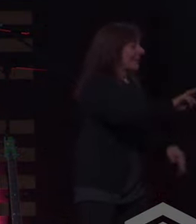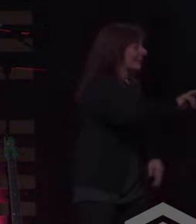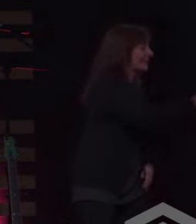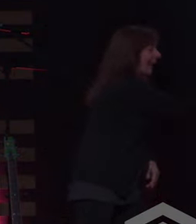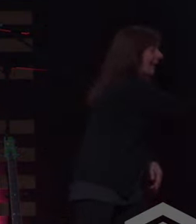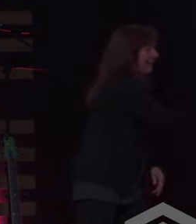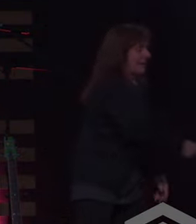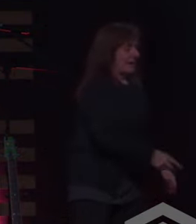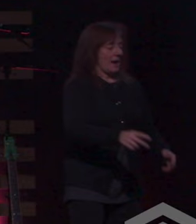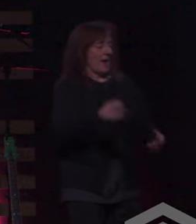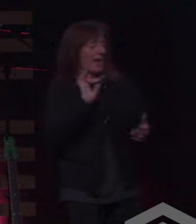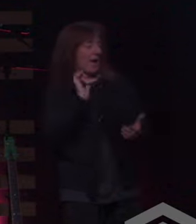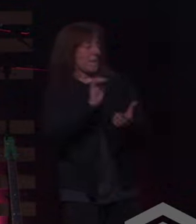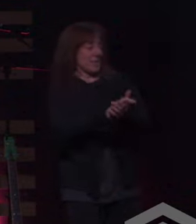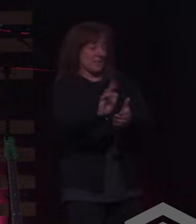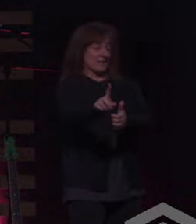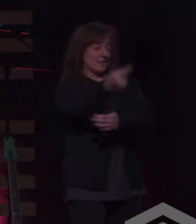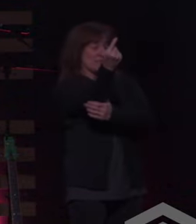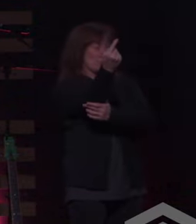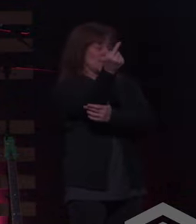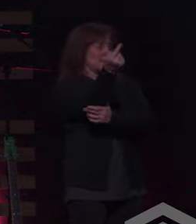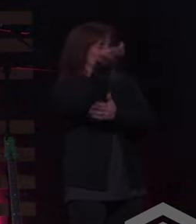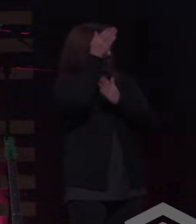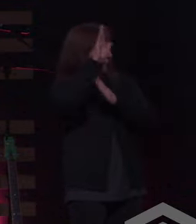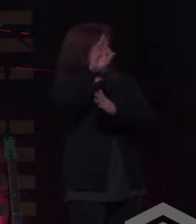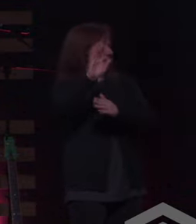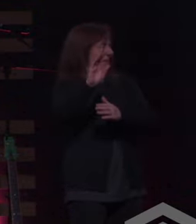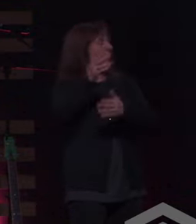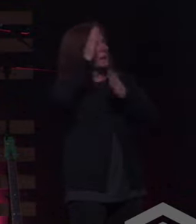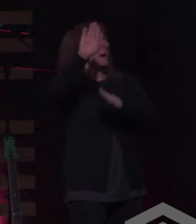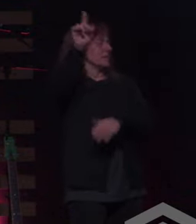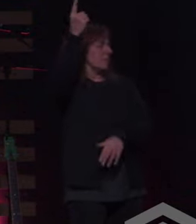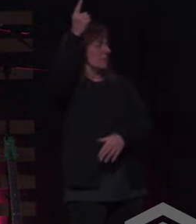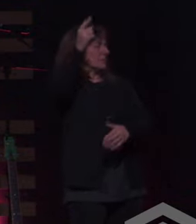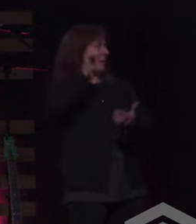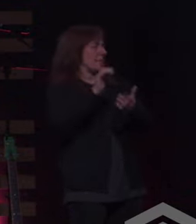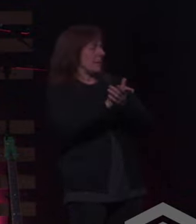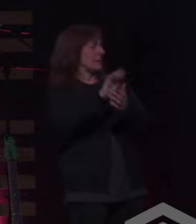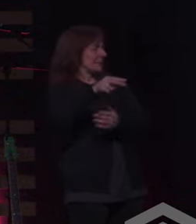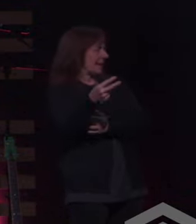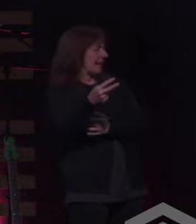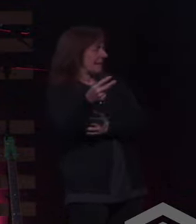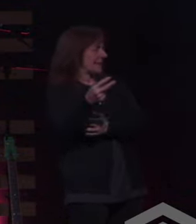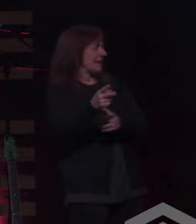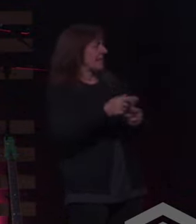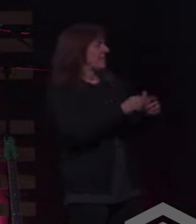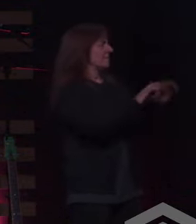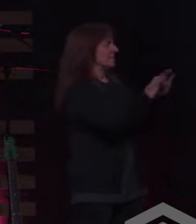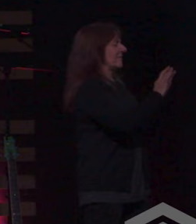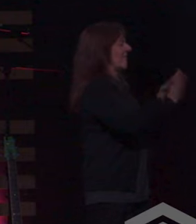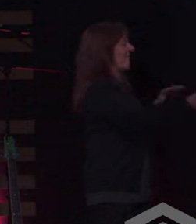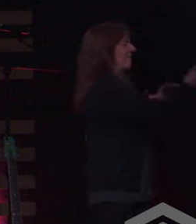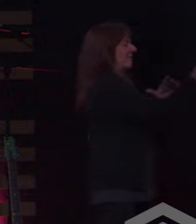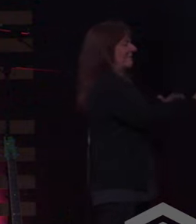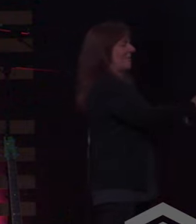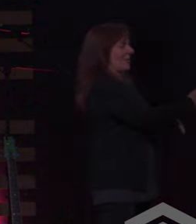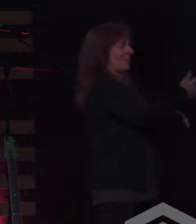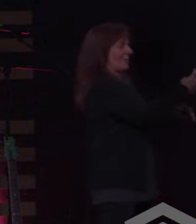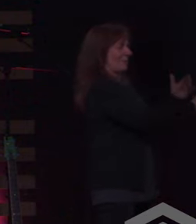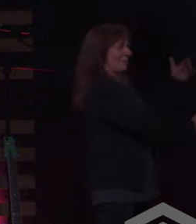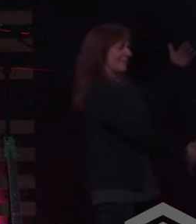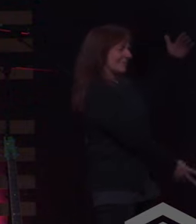that. Our relationship with God first, our relationship with our spouse second, everything else. How are you